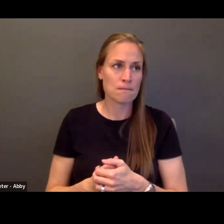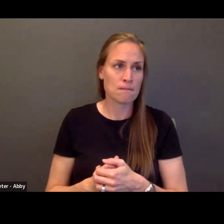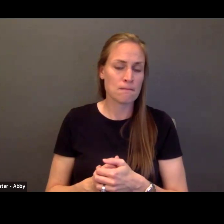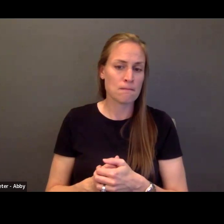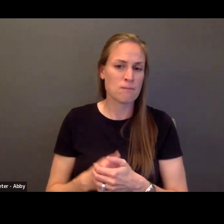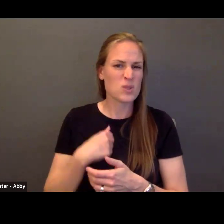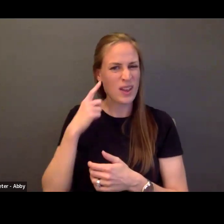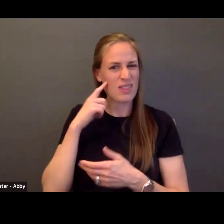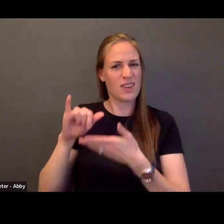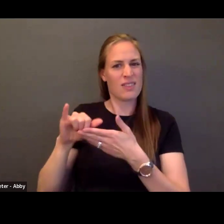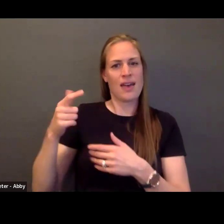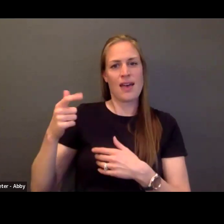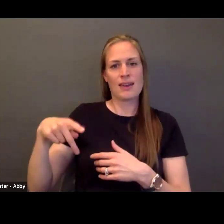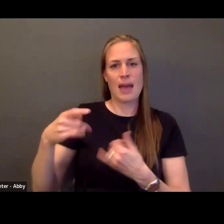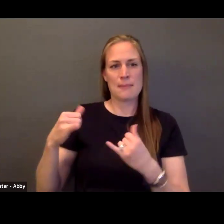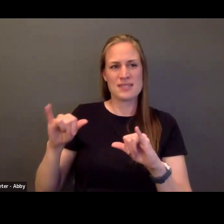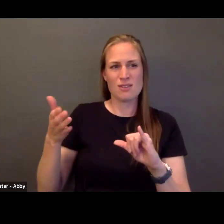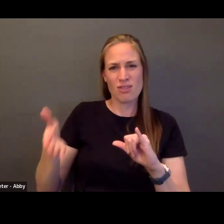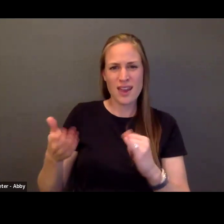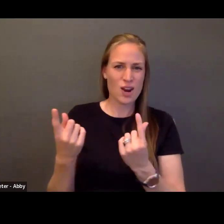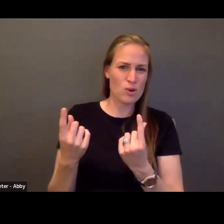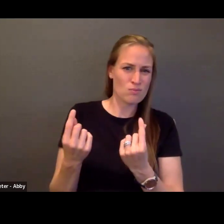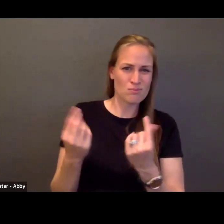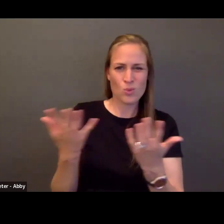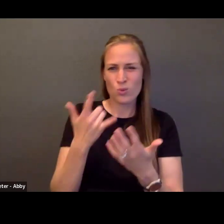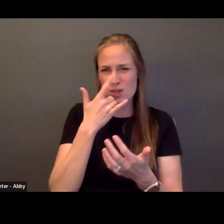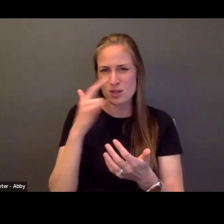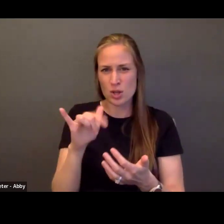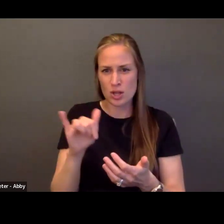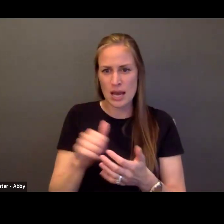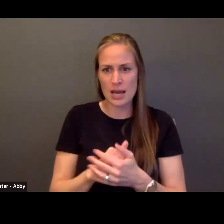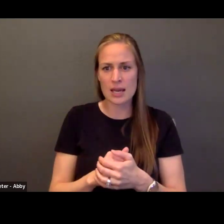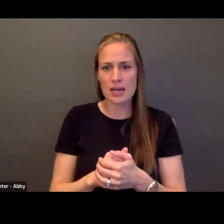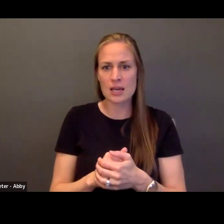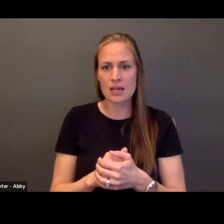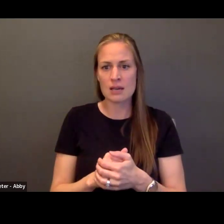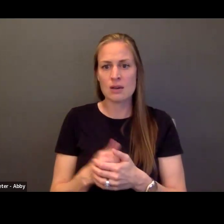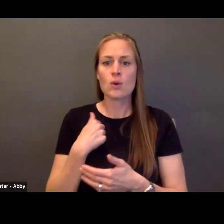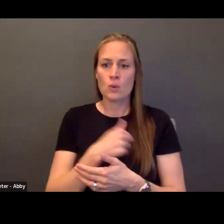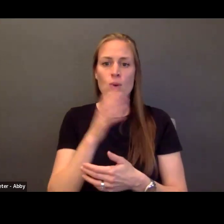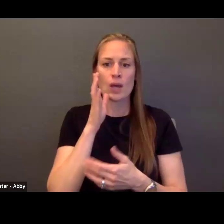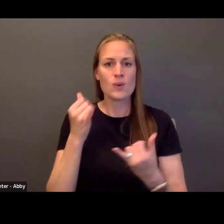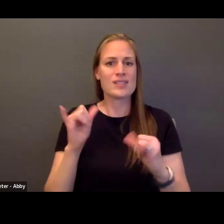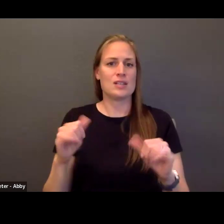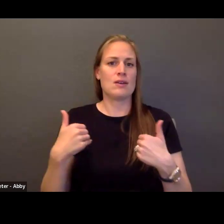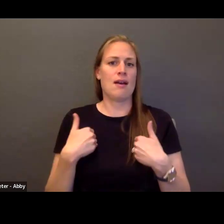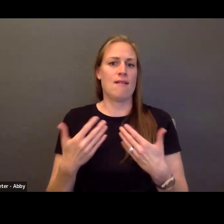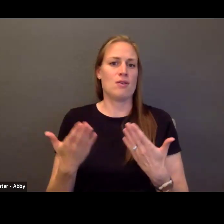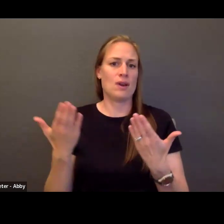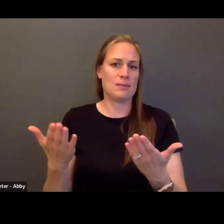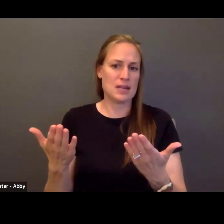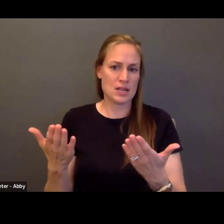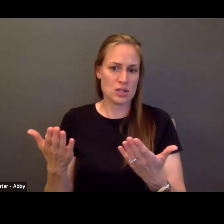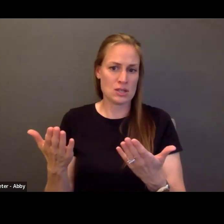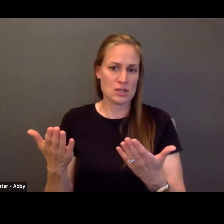still there. What does that look like? What do we need to do? We're still gonna have, this still doesn't have recommendations that will really address